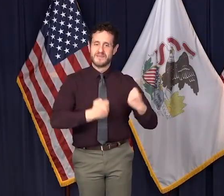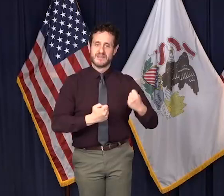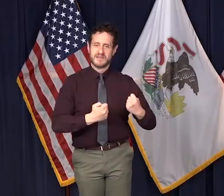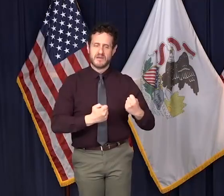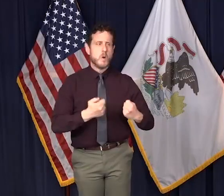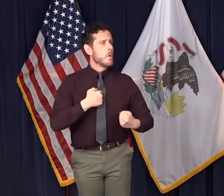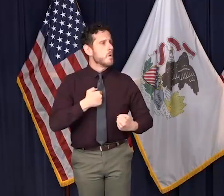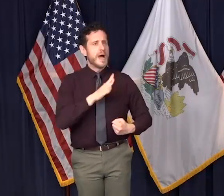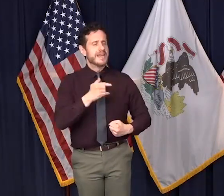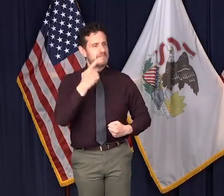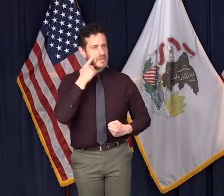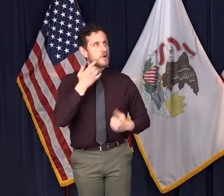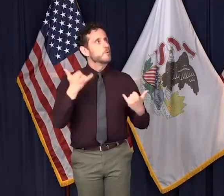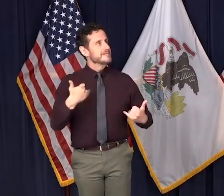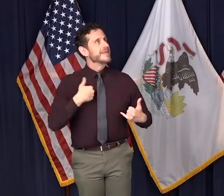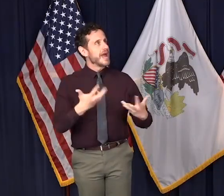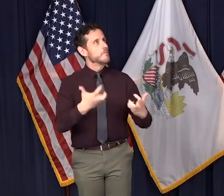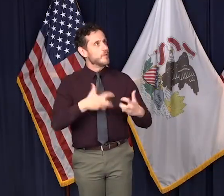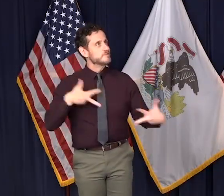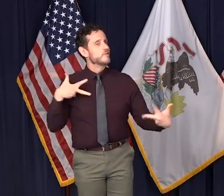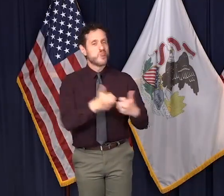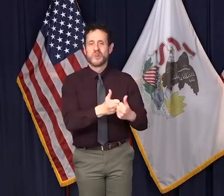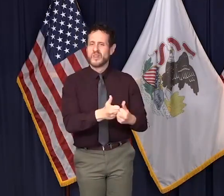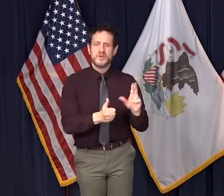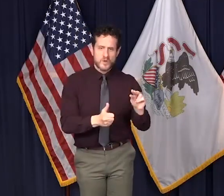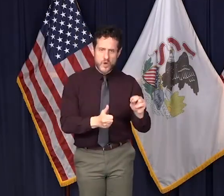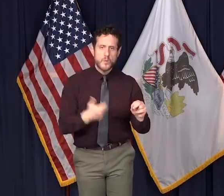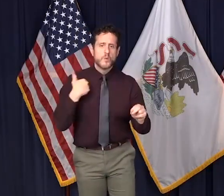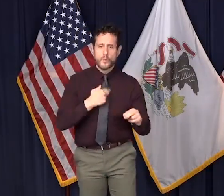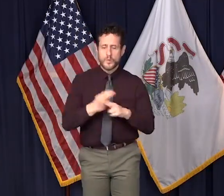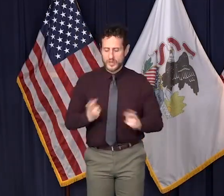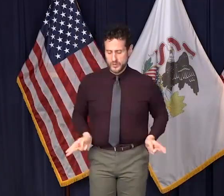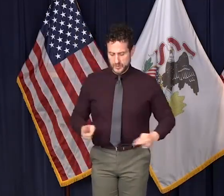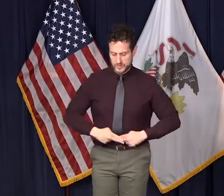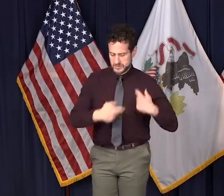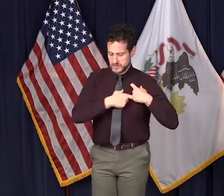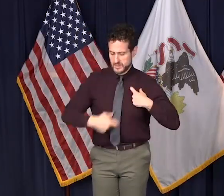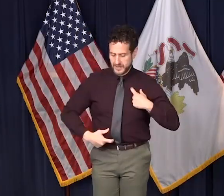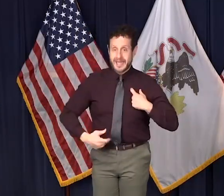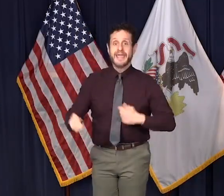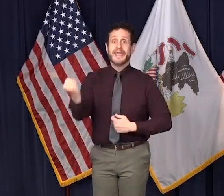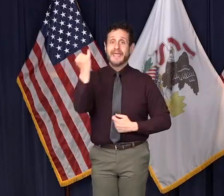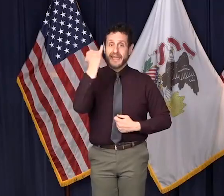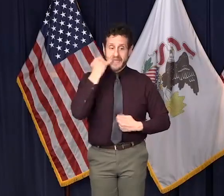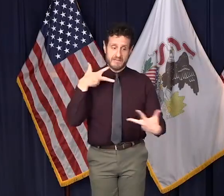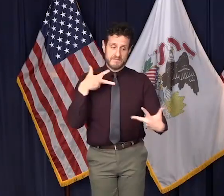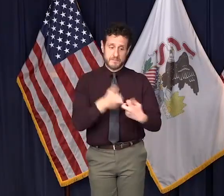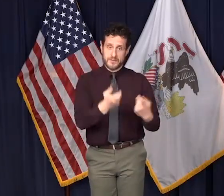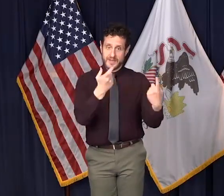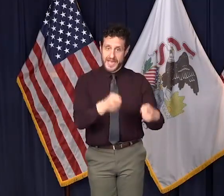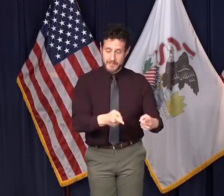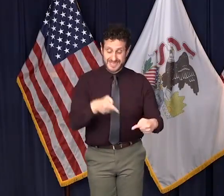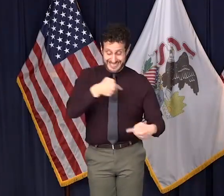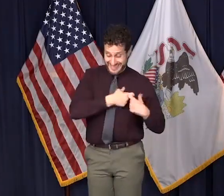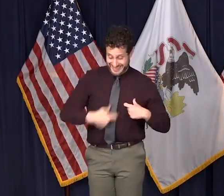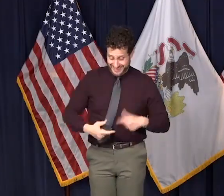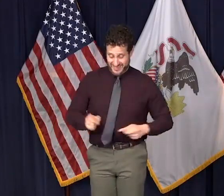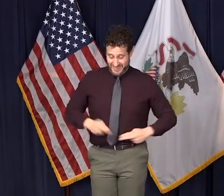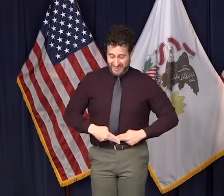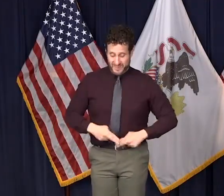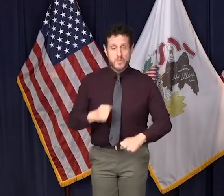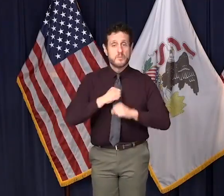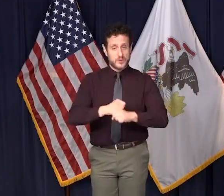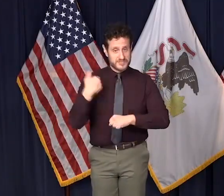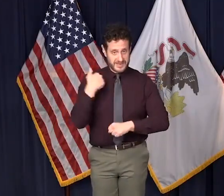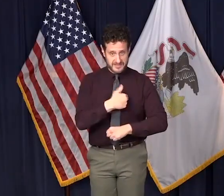hopes to be in an accident. We wear seatbelts to protect us in the event that there is a crash. Seatbelts are